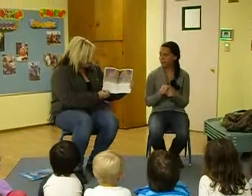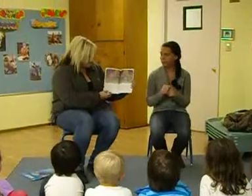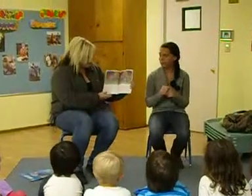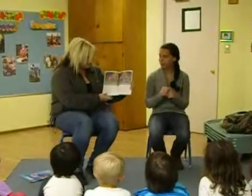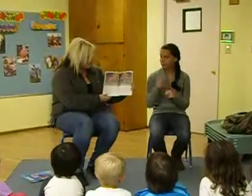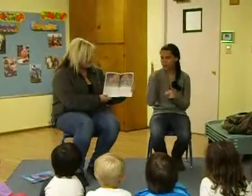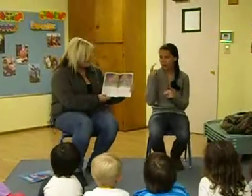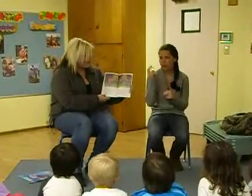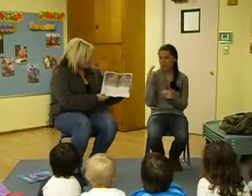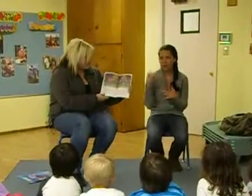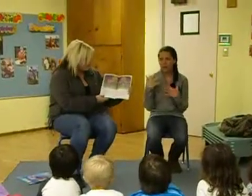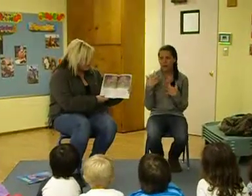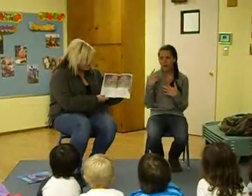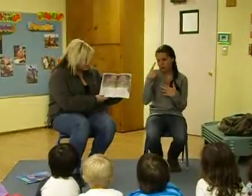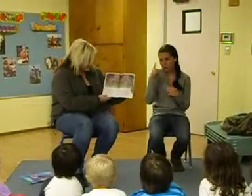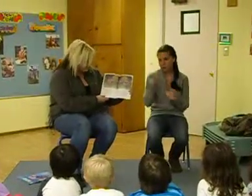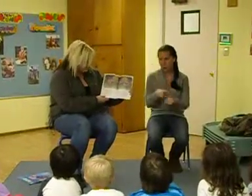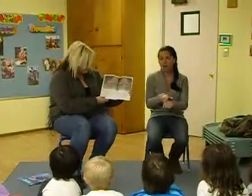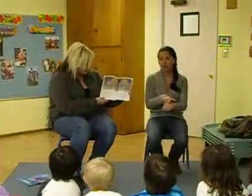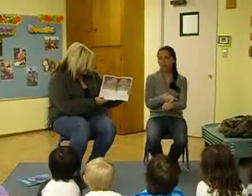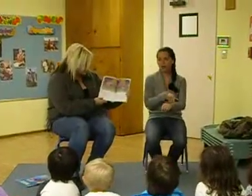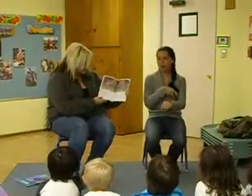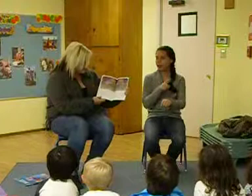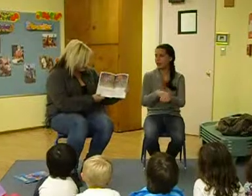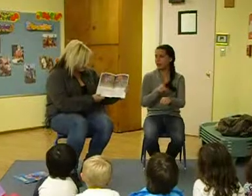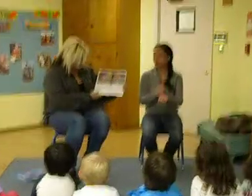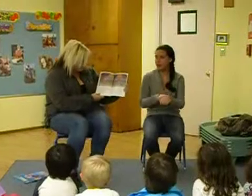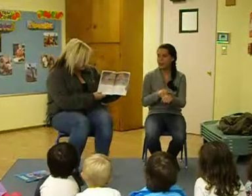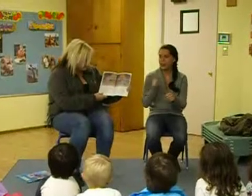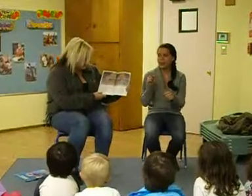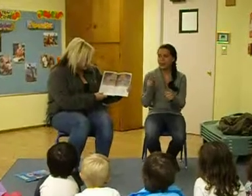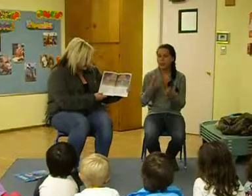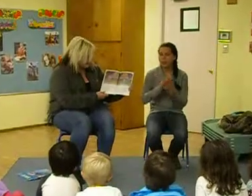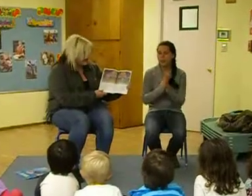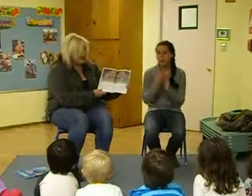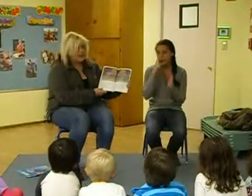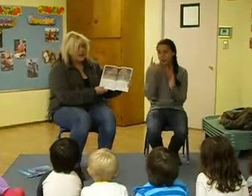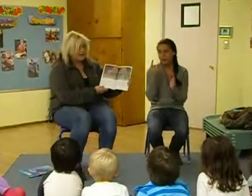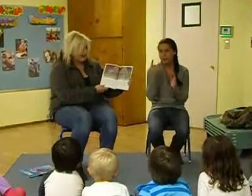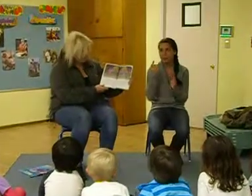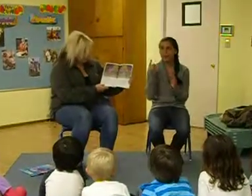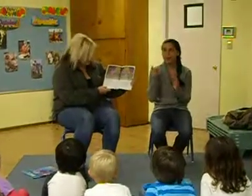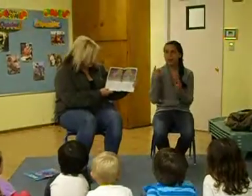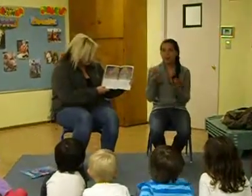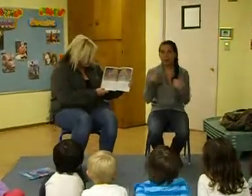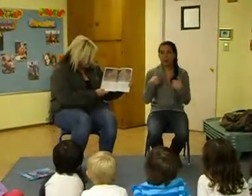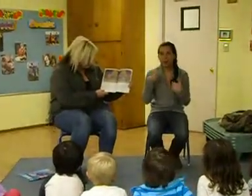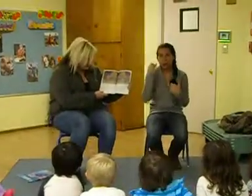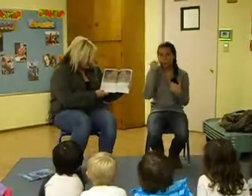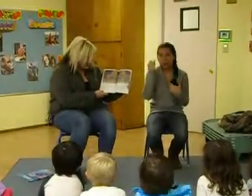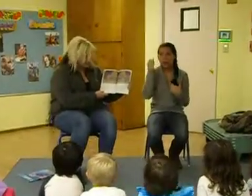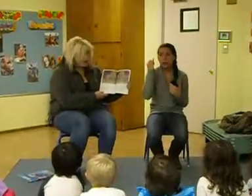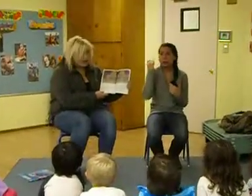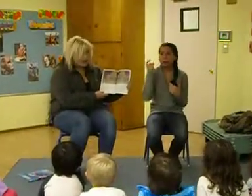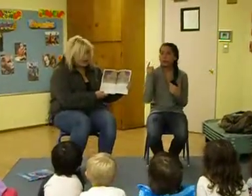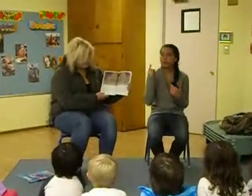Harold waited for a long time. He grew bored. Then he had an idea. He'd draw a new friend.